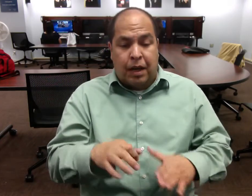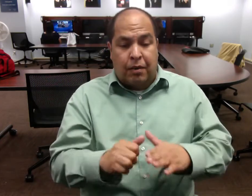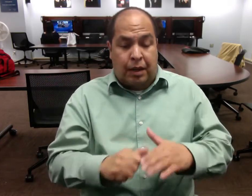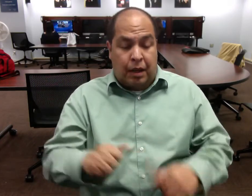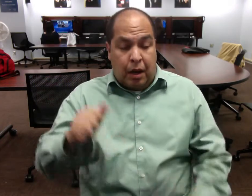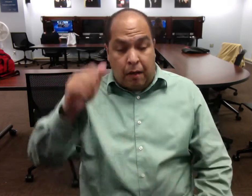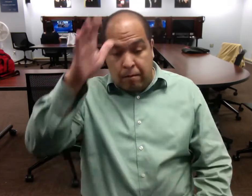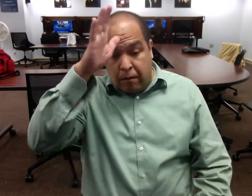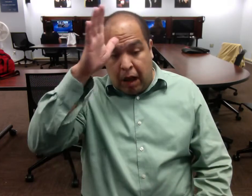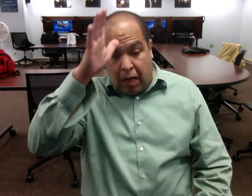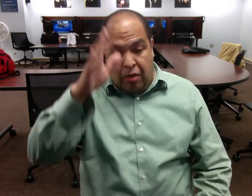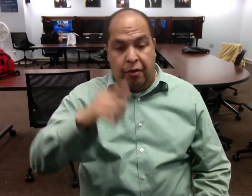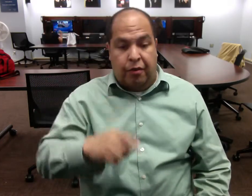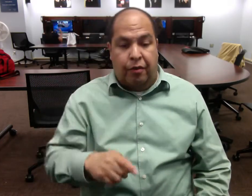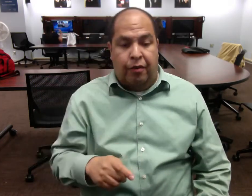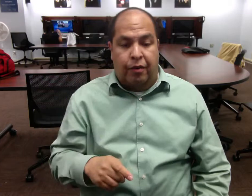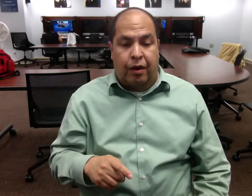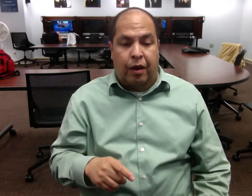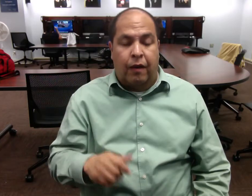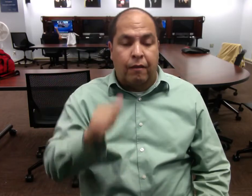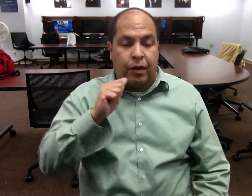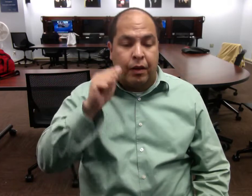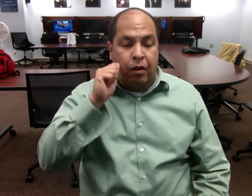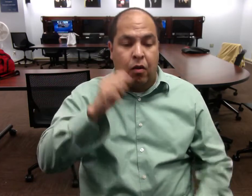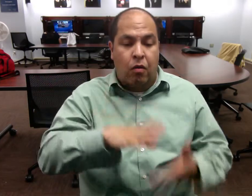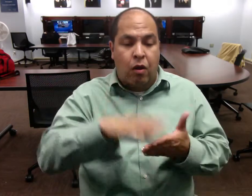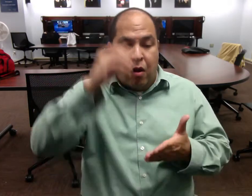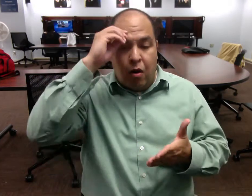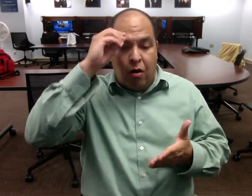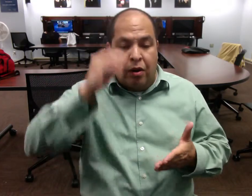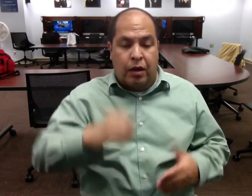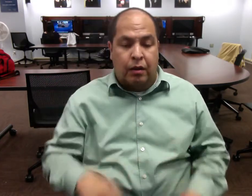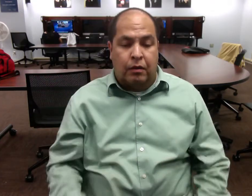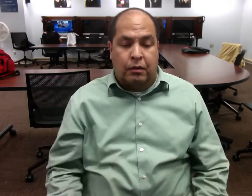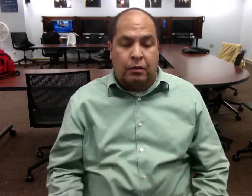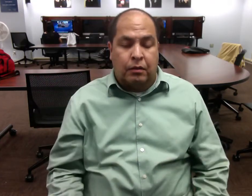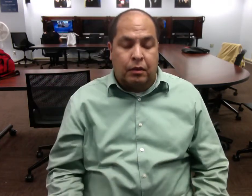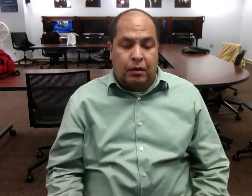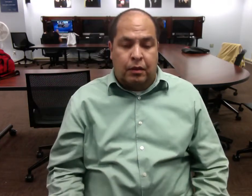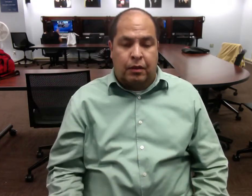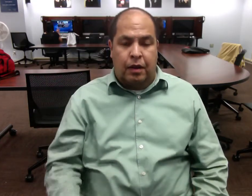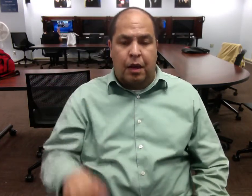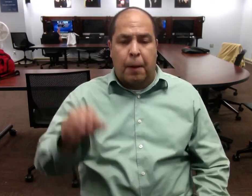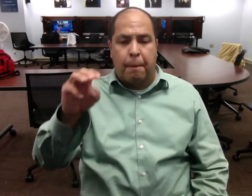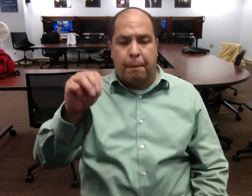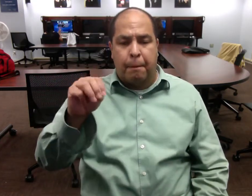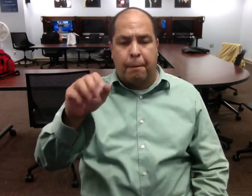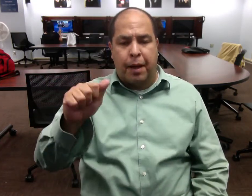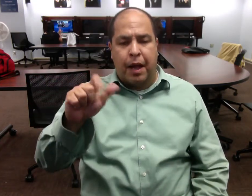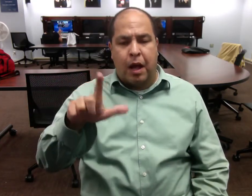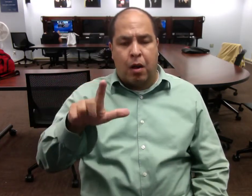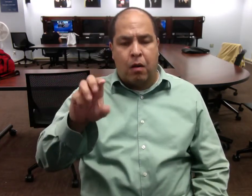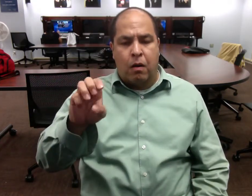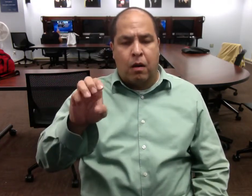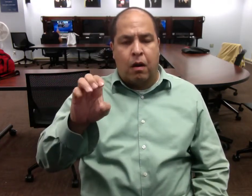In about 1968, Malcolm Knowles came up with the term